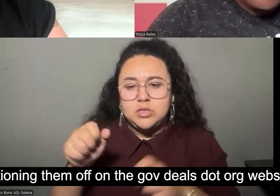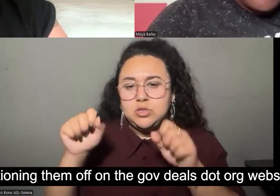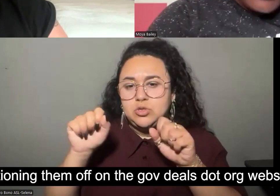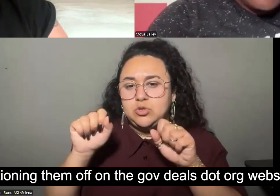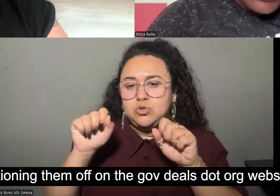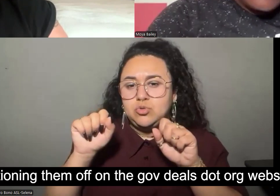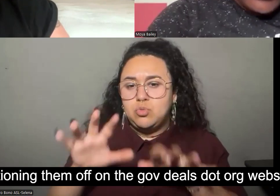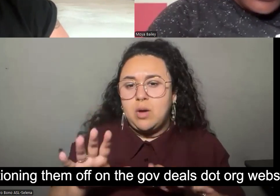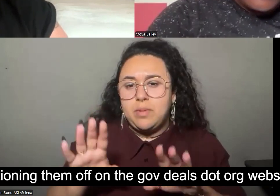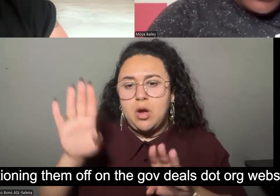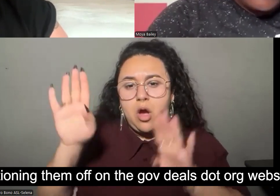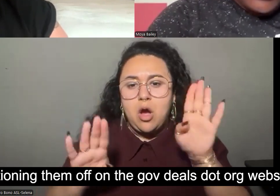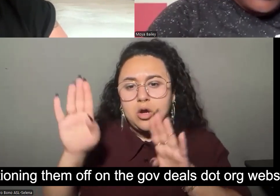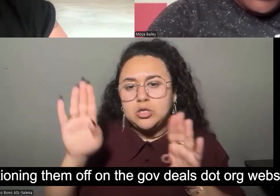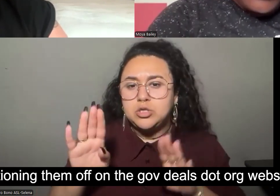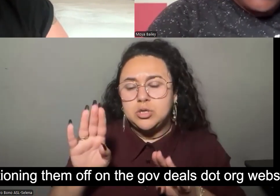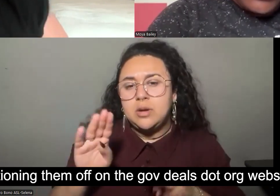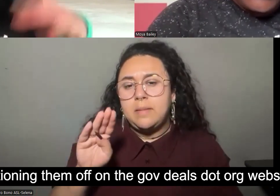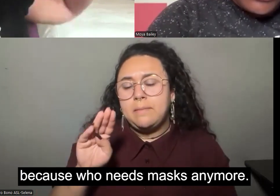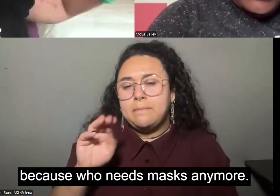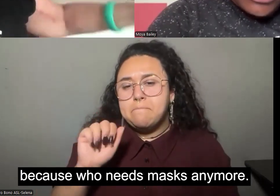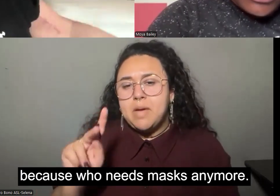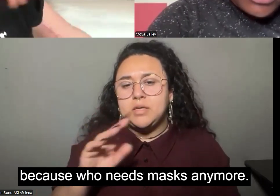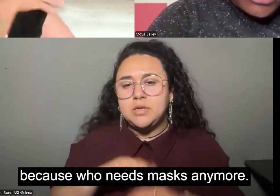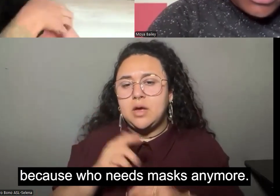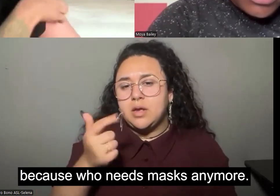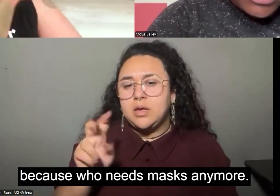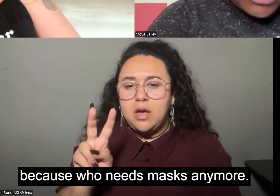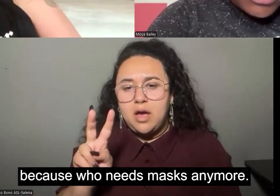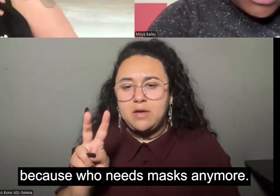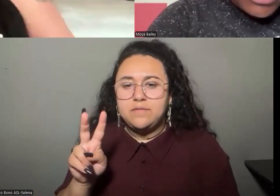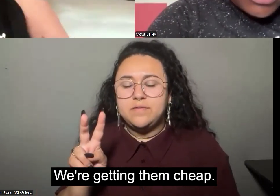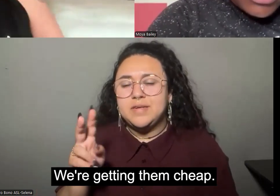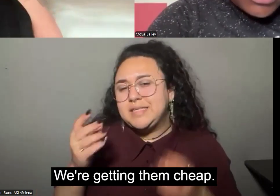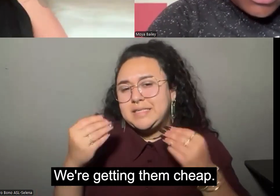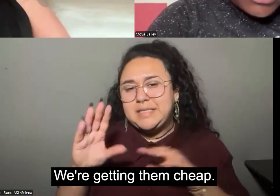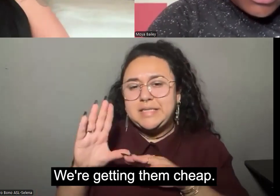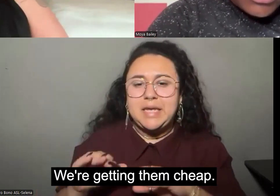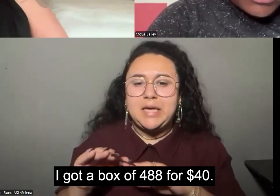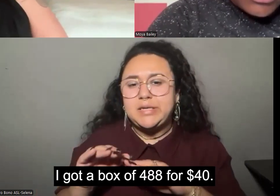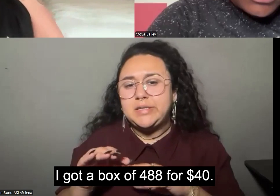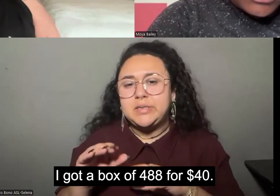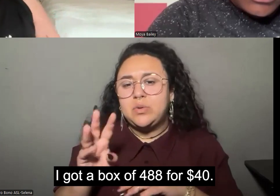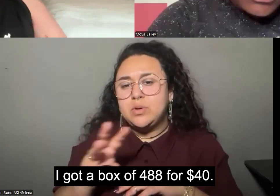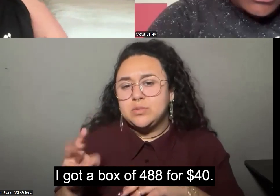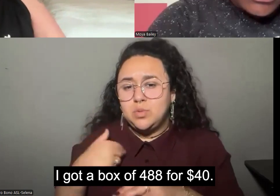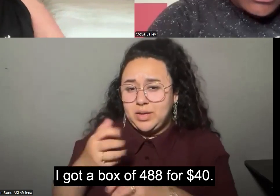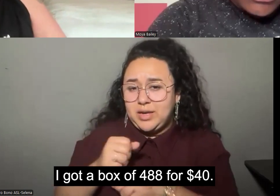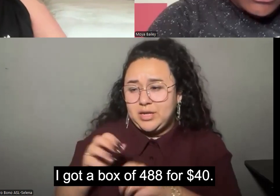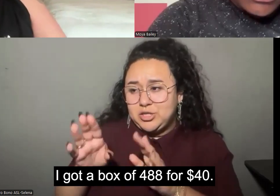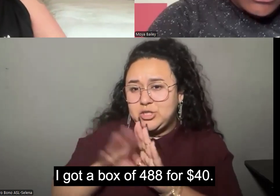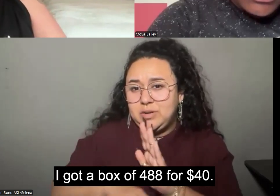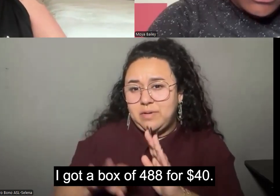them off on like the govdeals.org website because they're like, who needs masks anymore? So we're getting them cheap. I got a box of